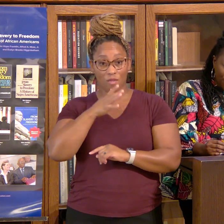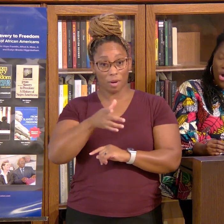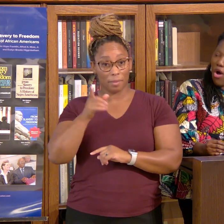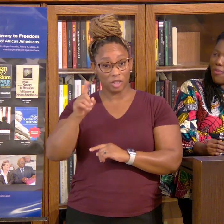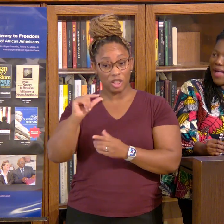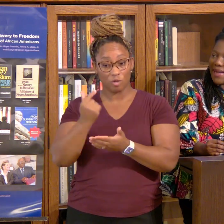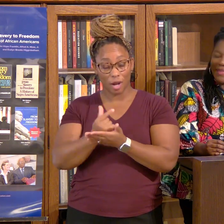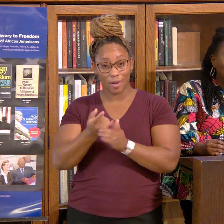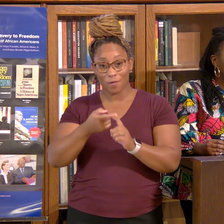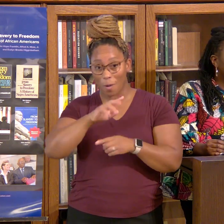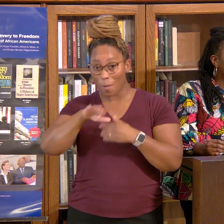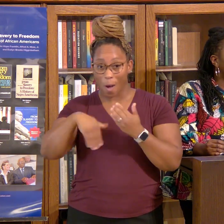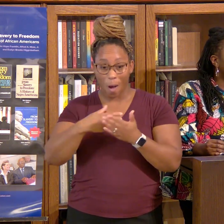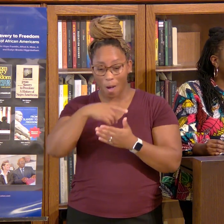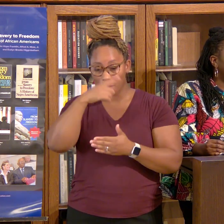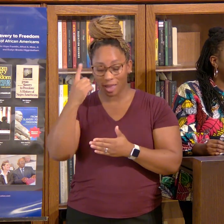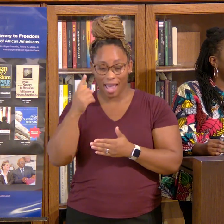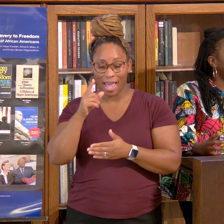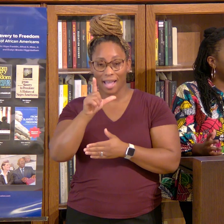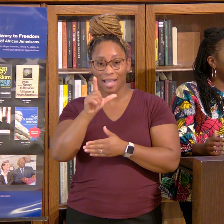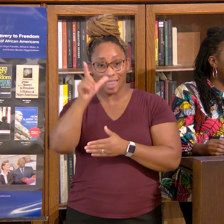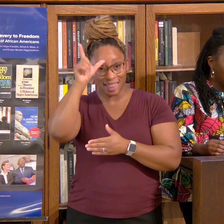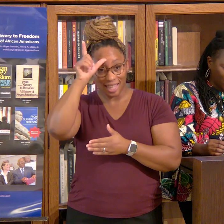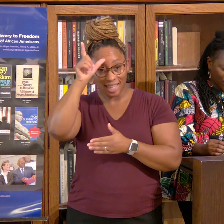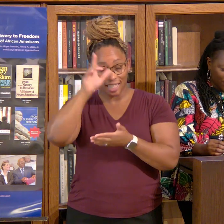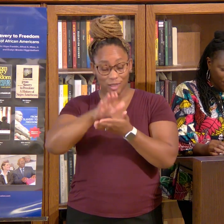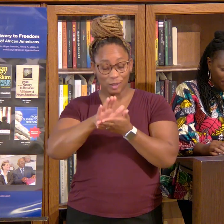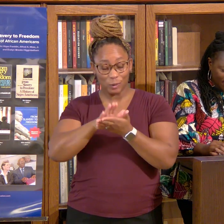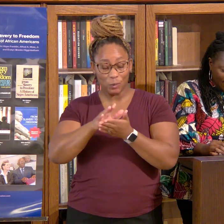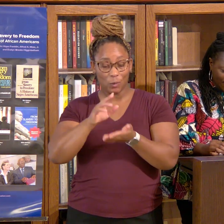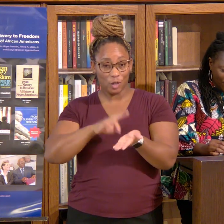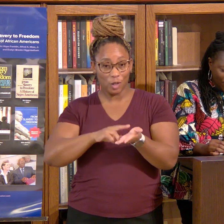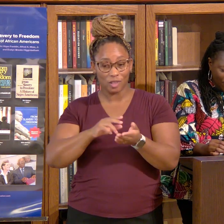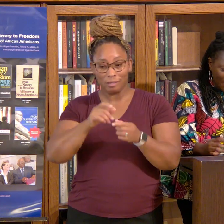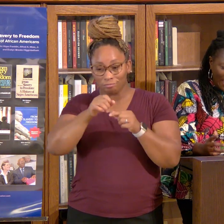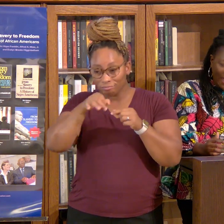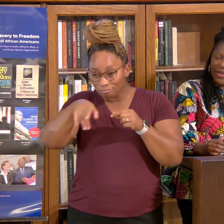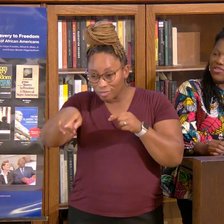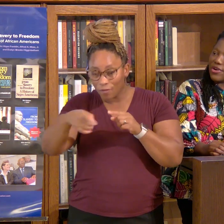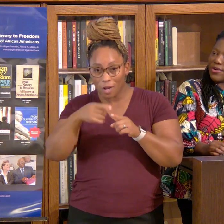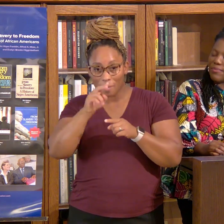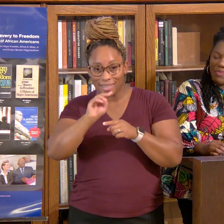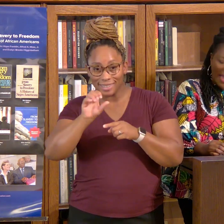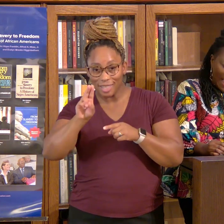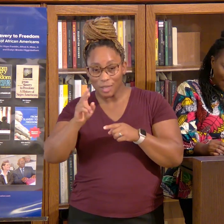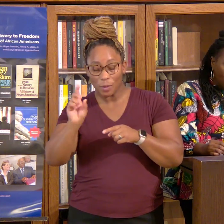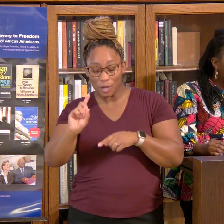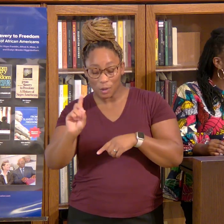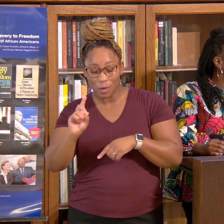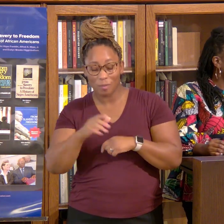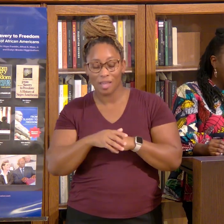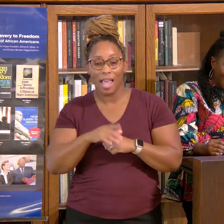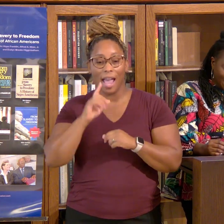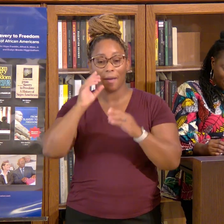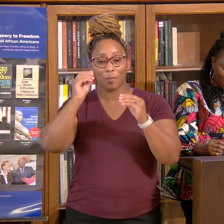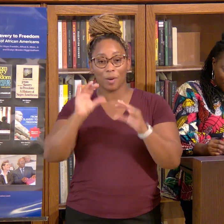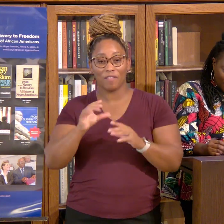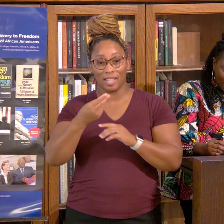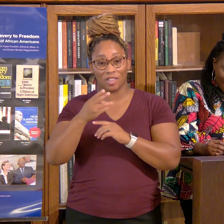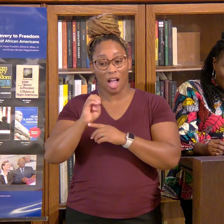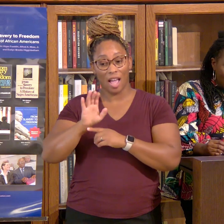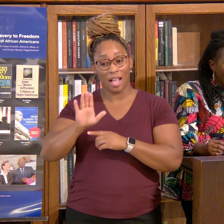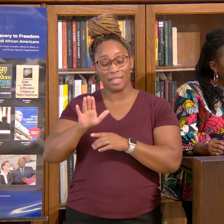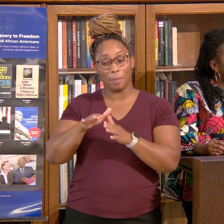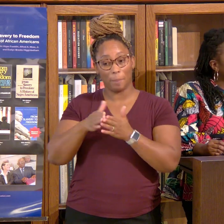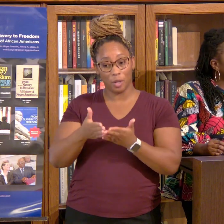graduate of the all black Lincoln School of Nursing that's literally down the street from nccu here in Durham and it was professor hines's